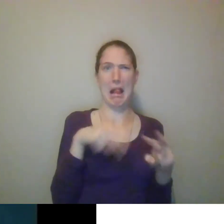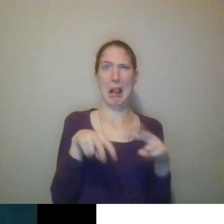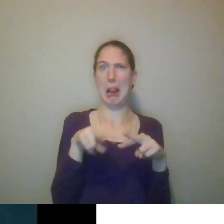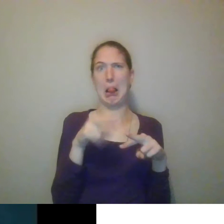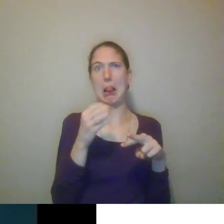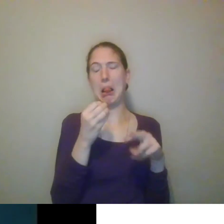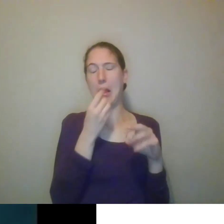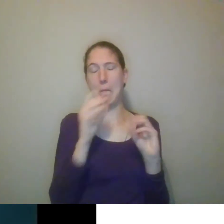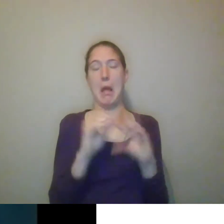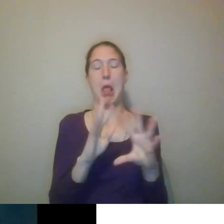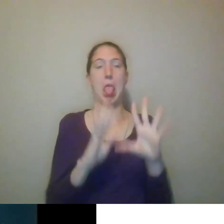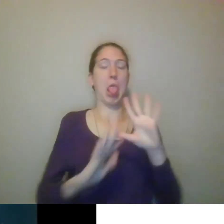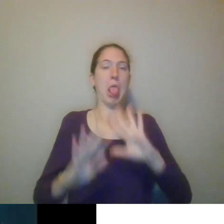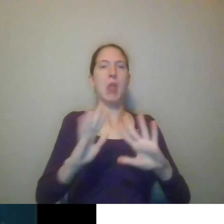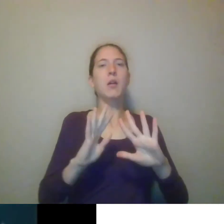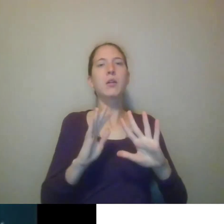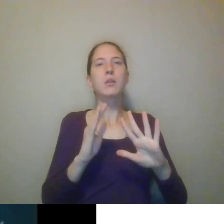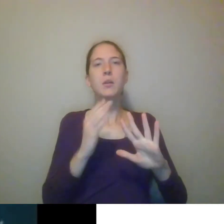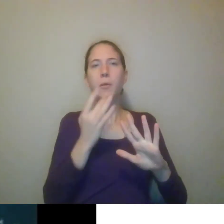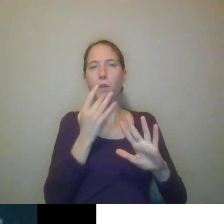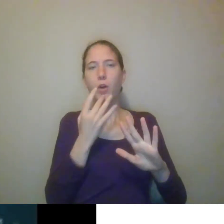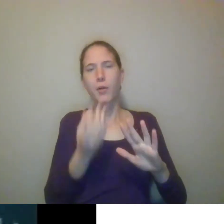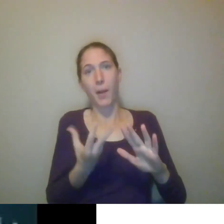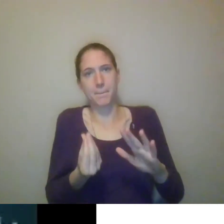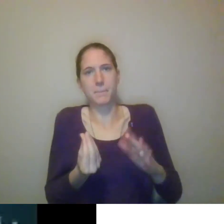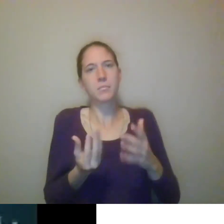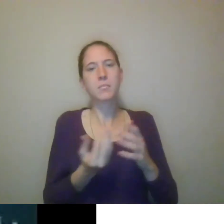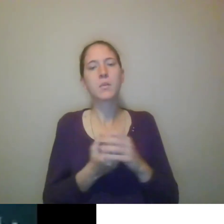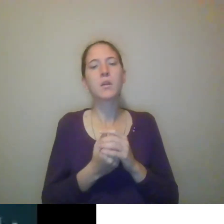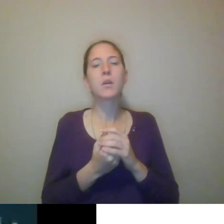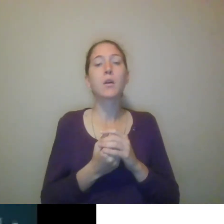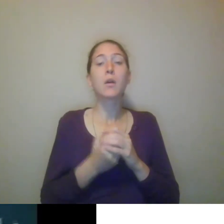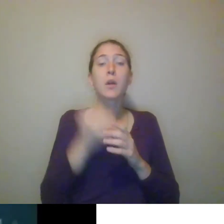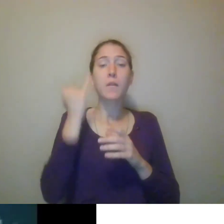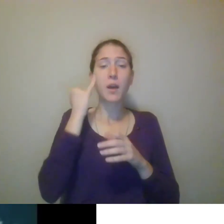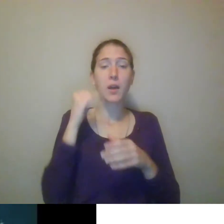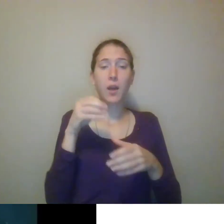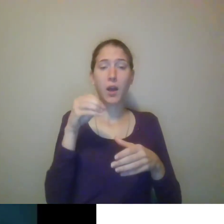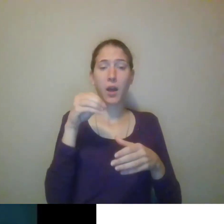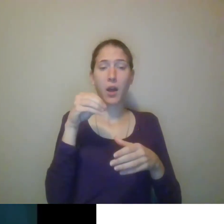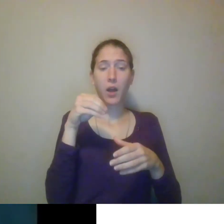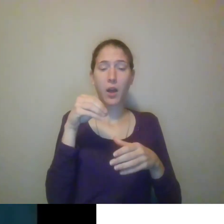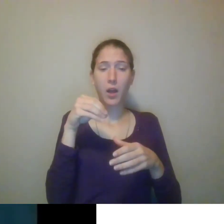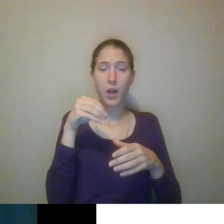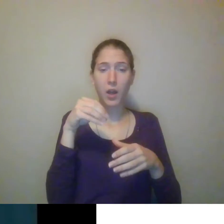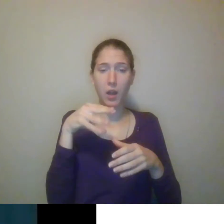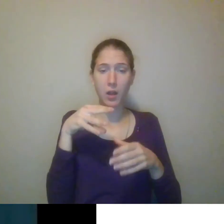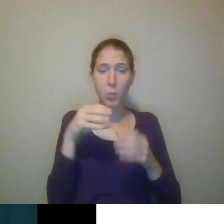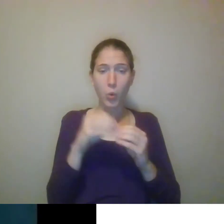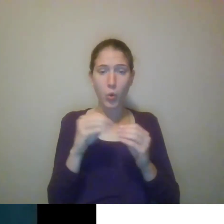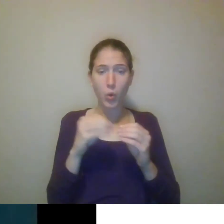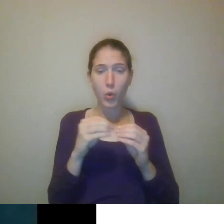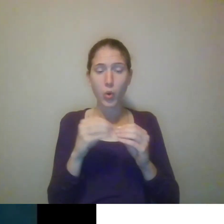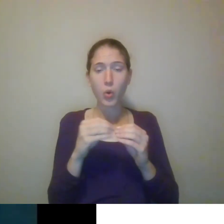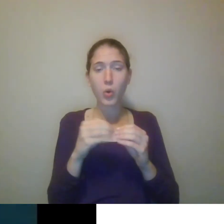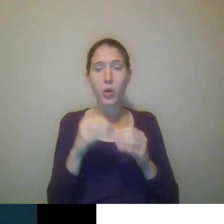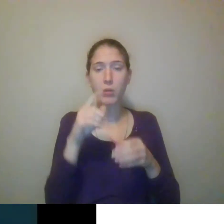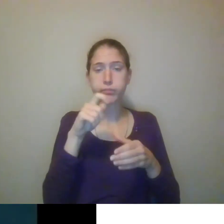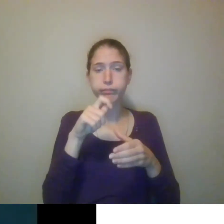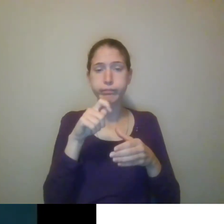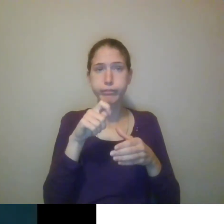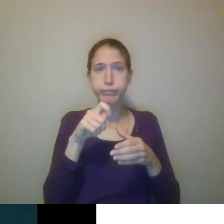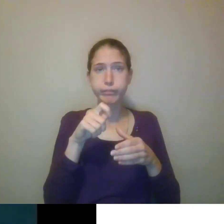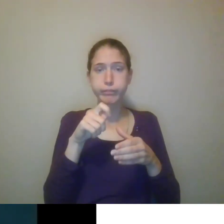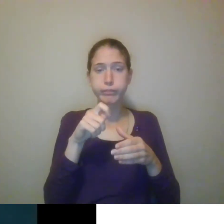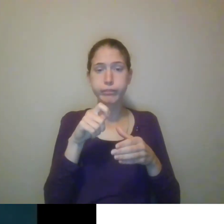I get a glare. But all right, if I add some more, all right. Now, as I add that in there,